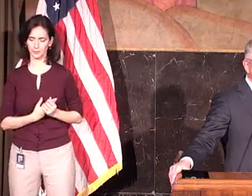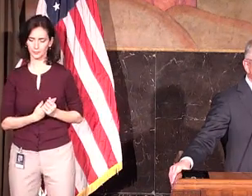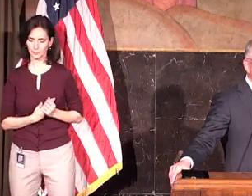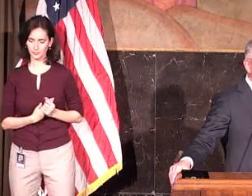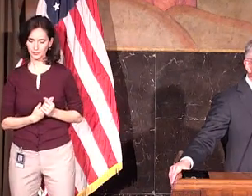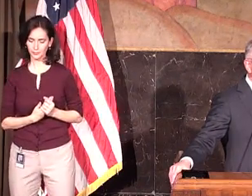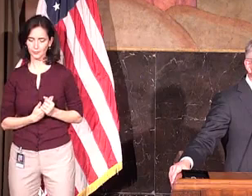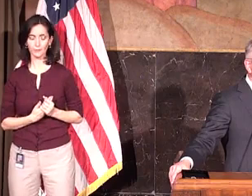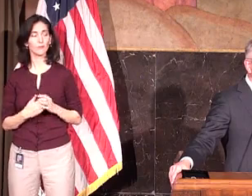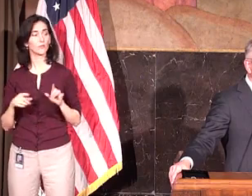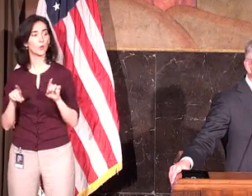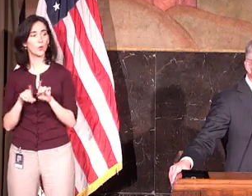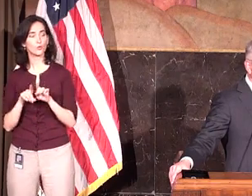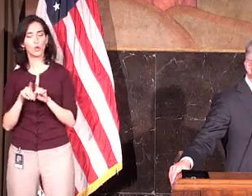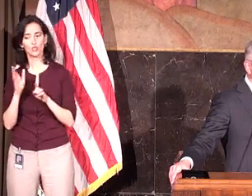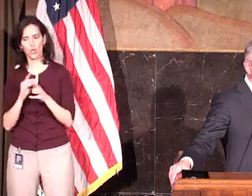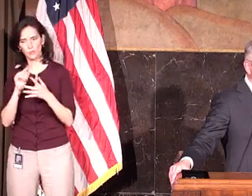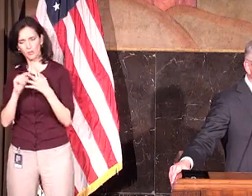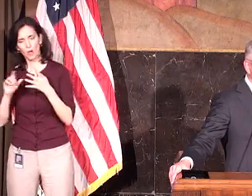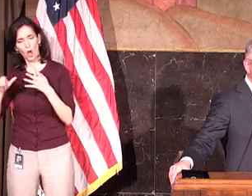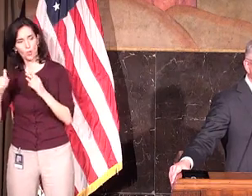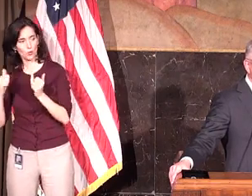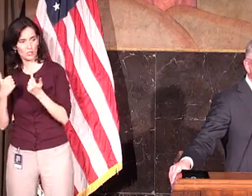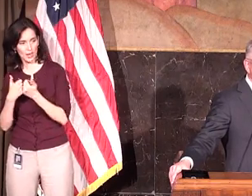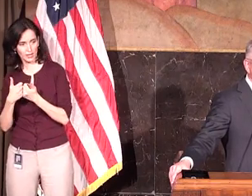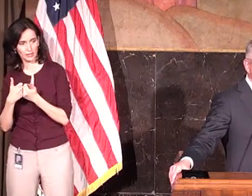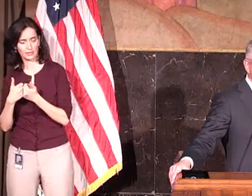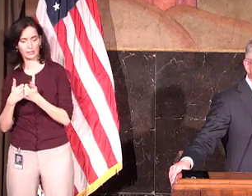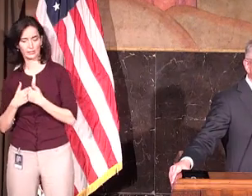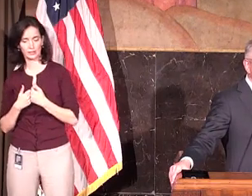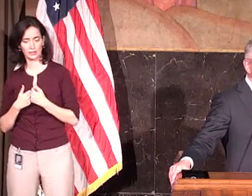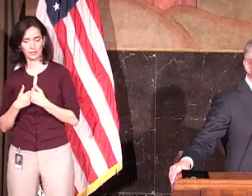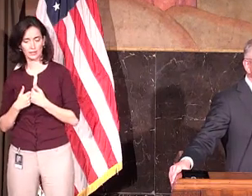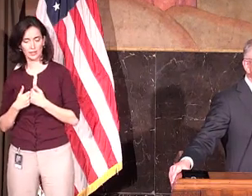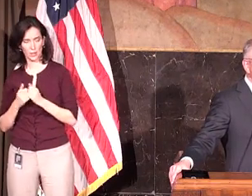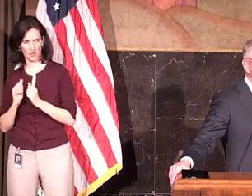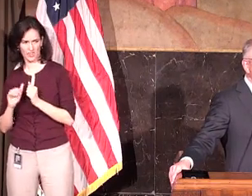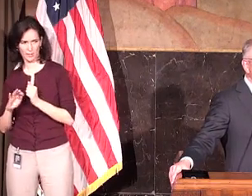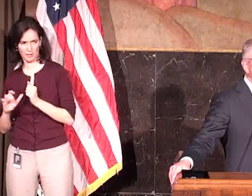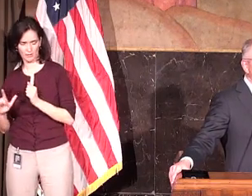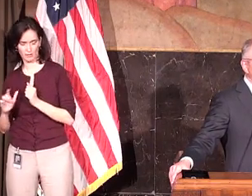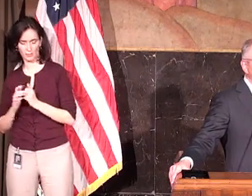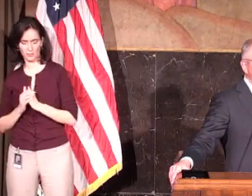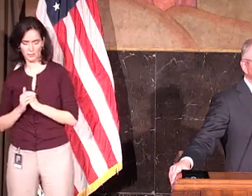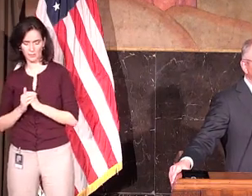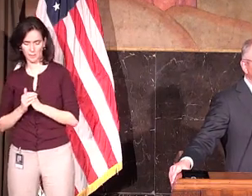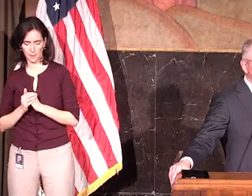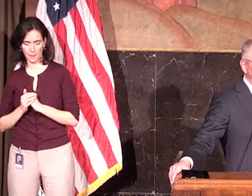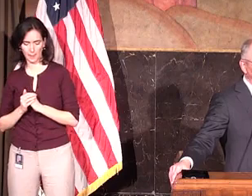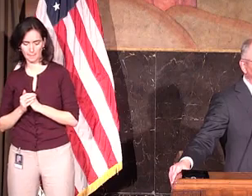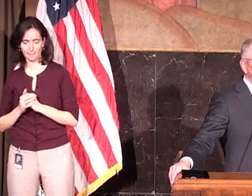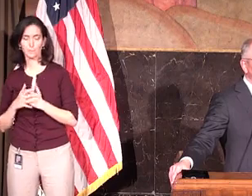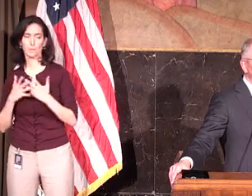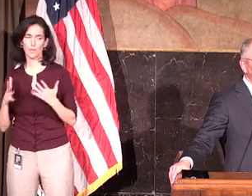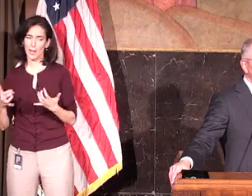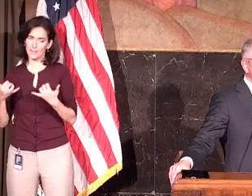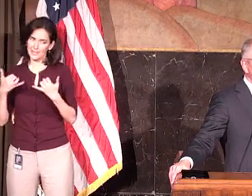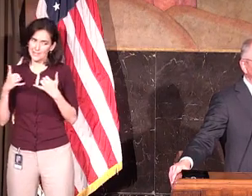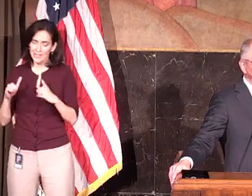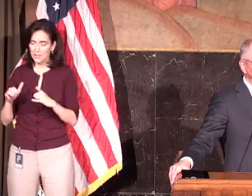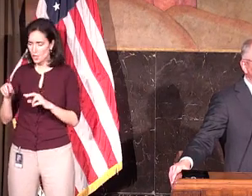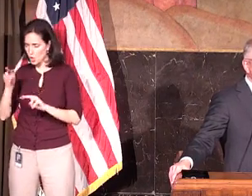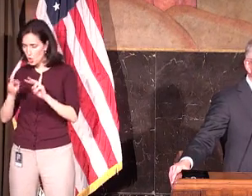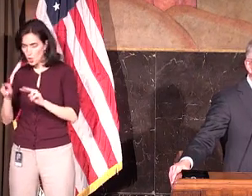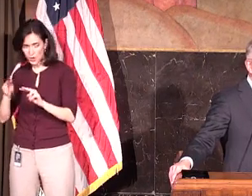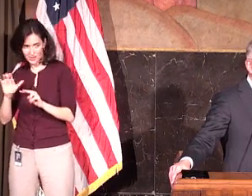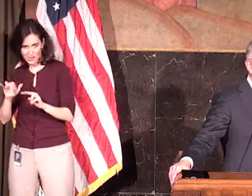And there are some other challenges with the bill, and so I'm still looking at